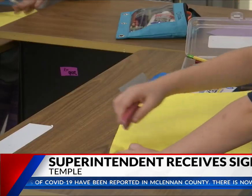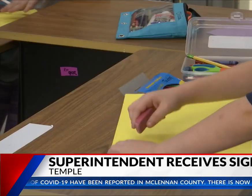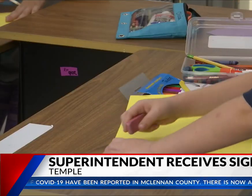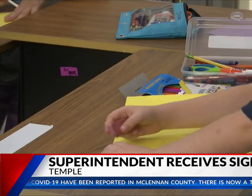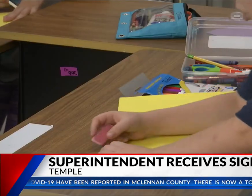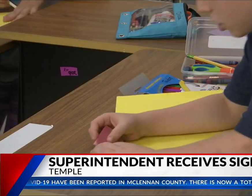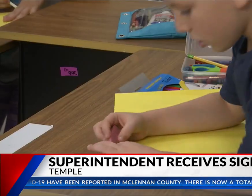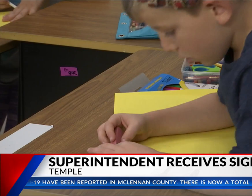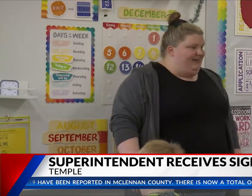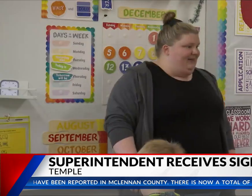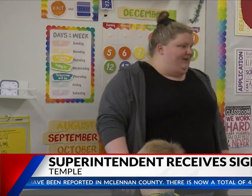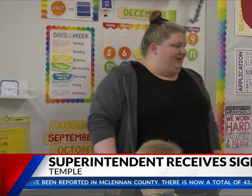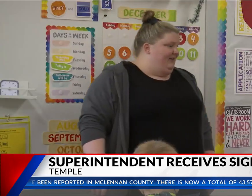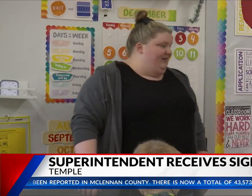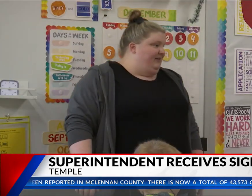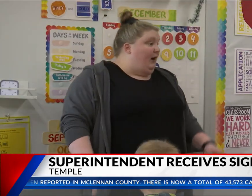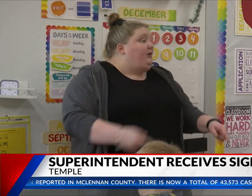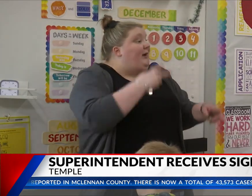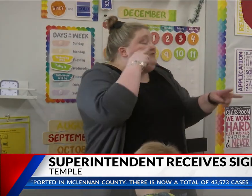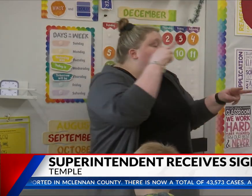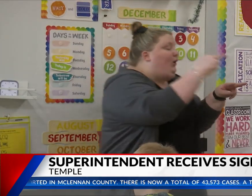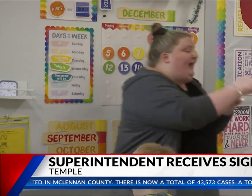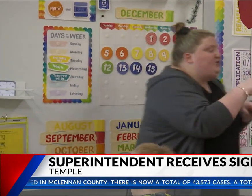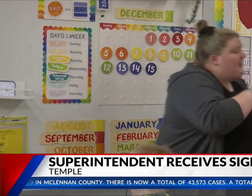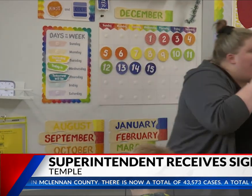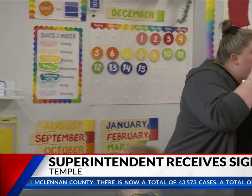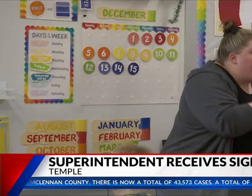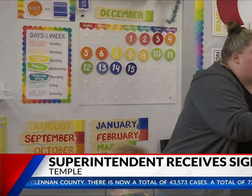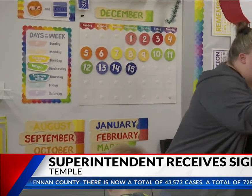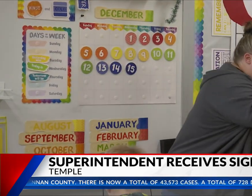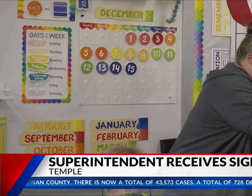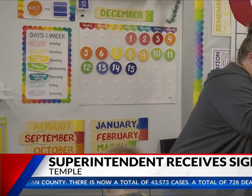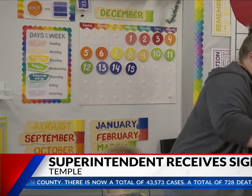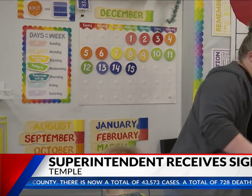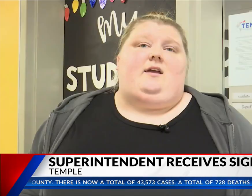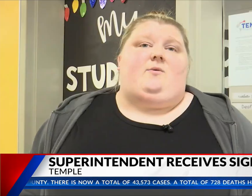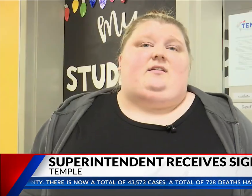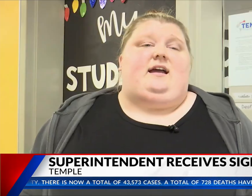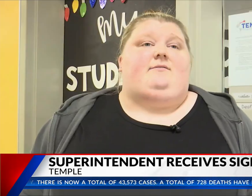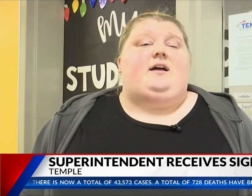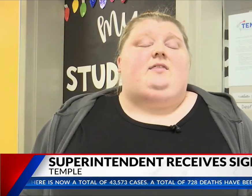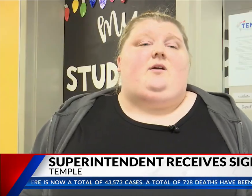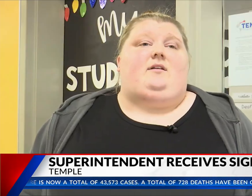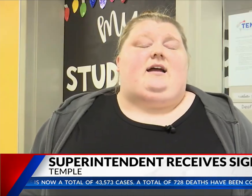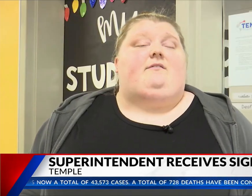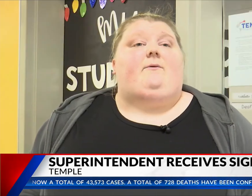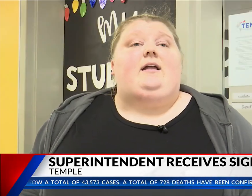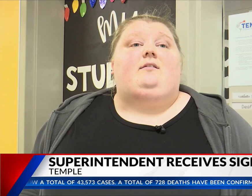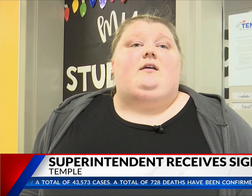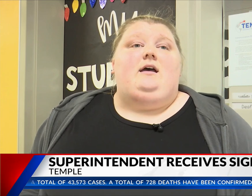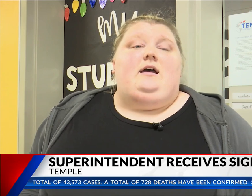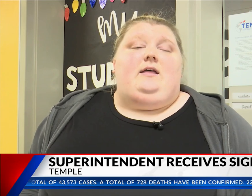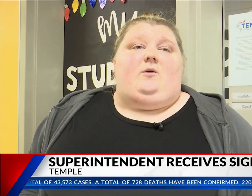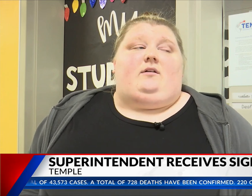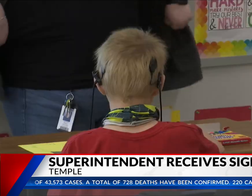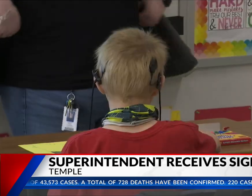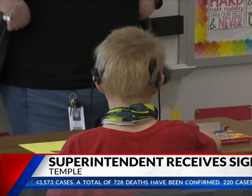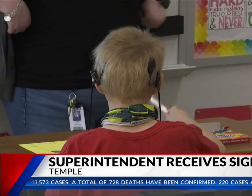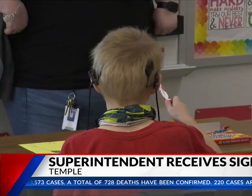Katie Swan emphasized that her kids are just like everyone else. They want to have fun, want to have friends, they want to be able to